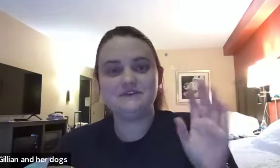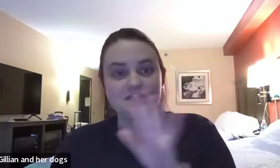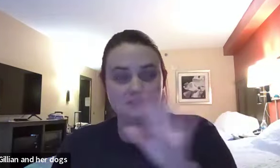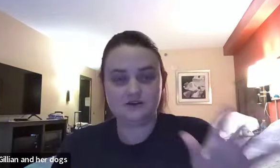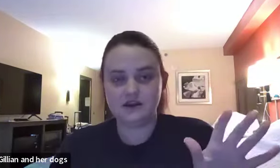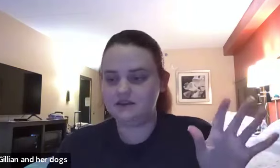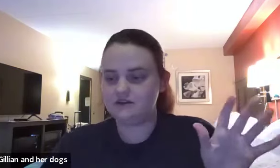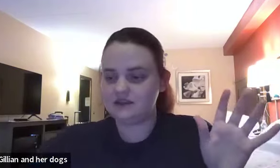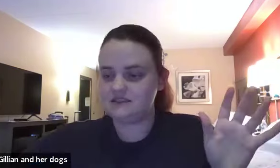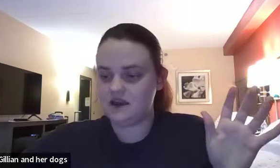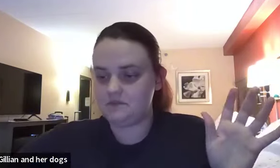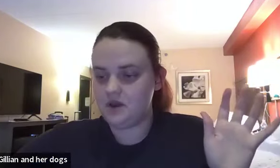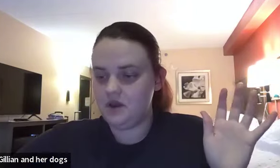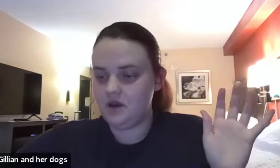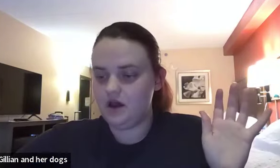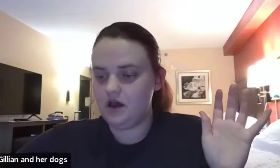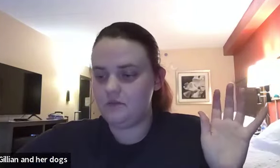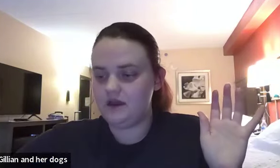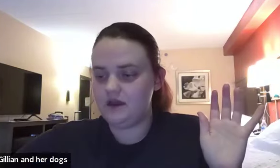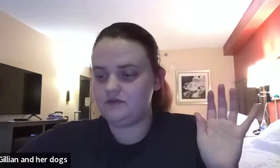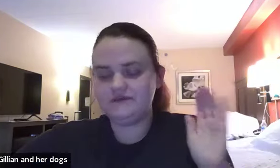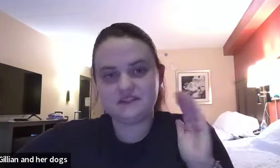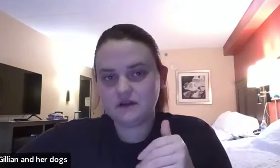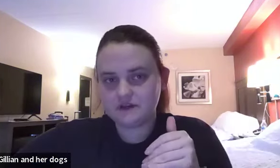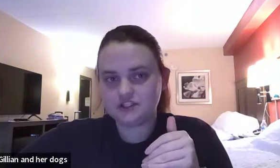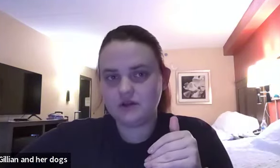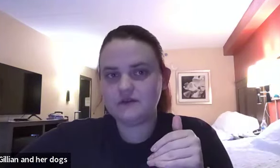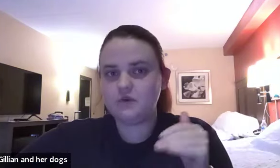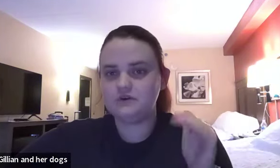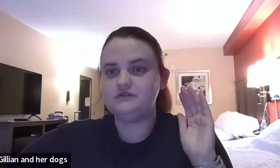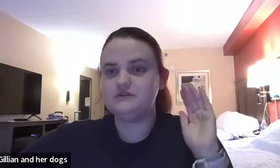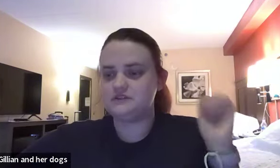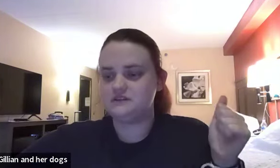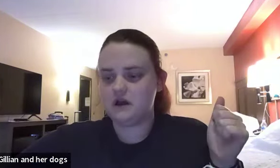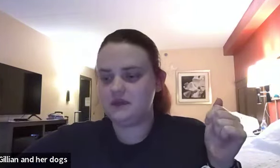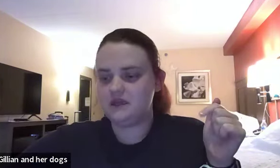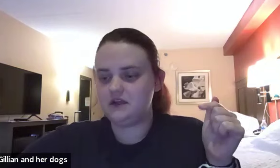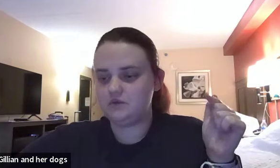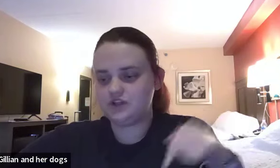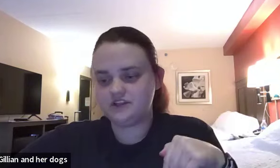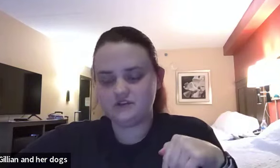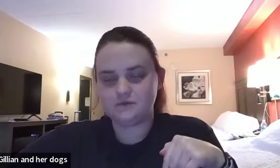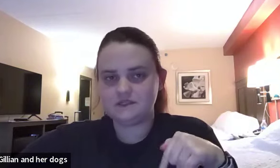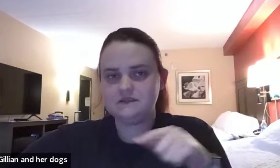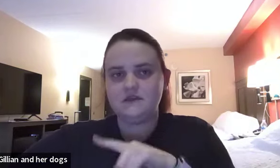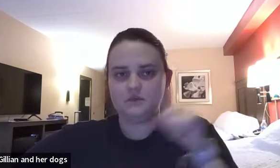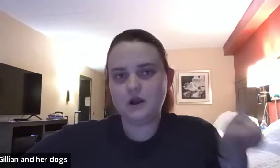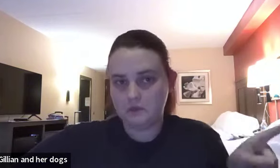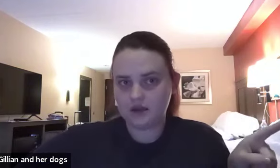6:15 you guys' time. If we have still not finished all of them, what we'll do is we'll stop and we'll try to do those phrases and then we'll come back,